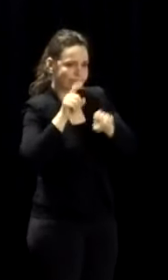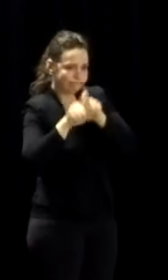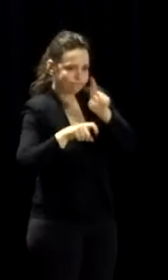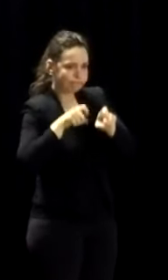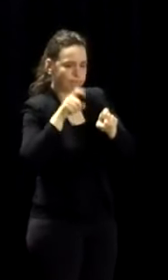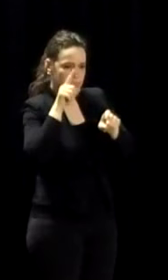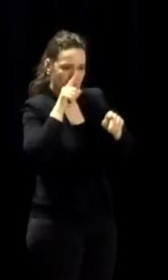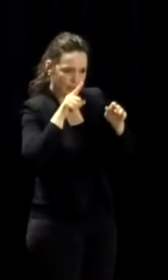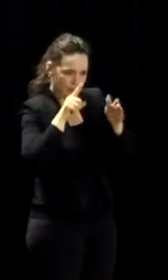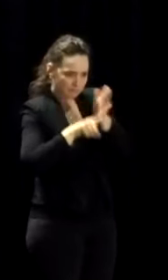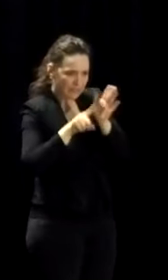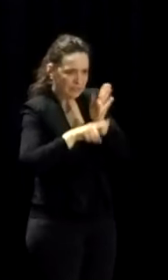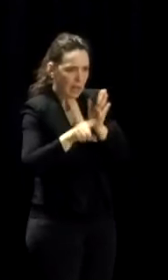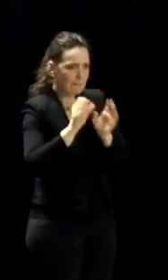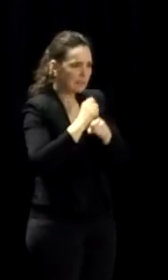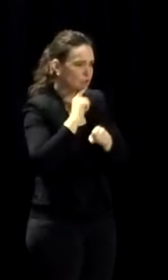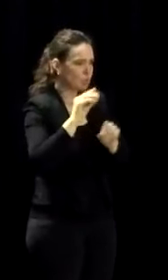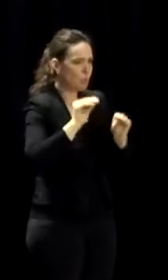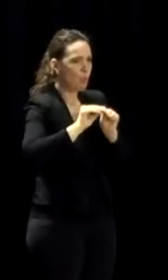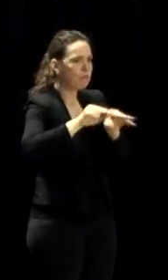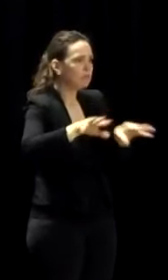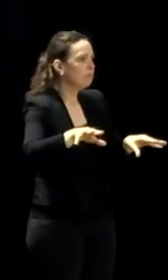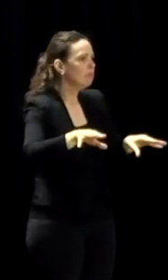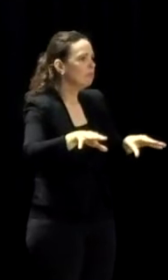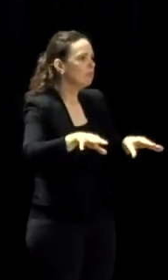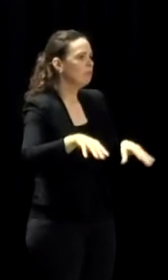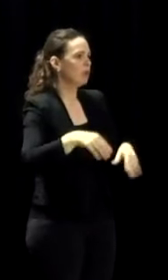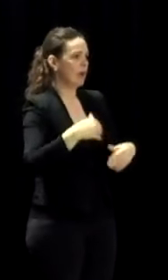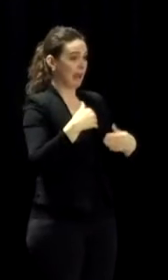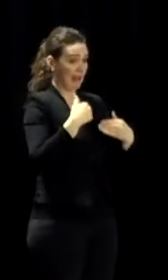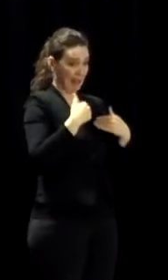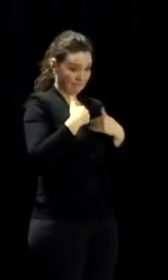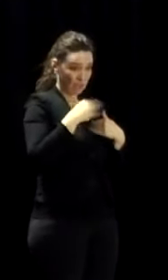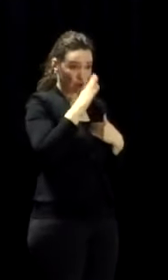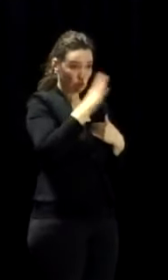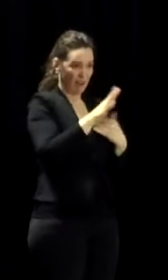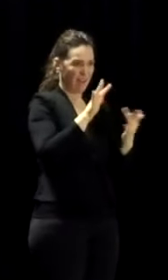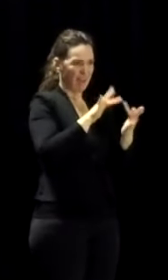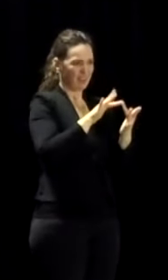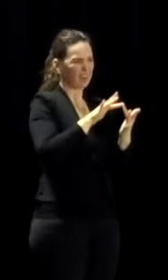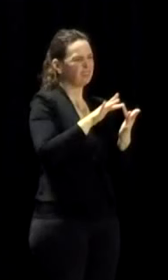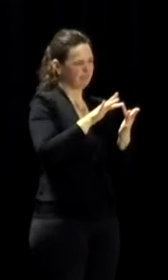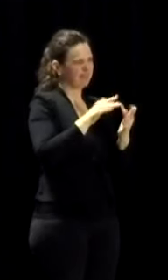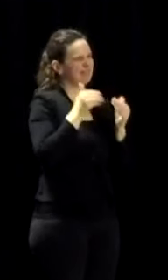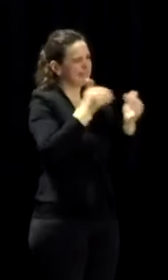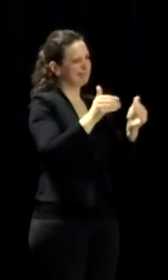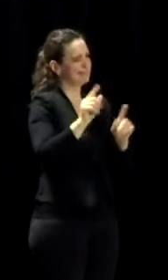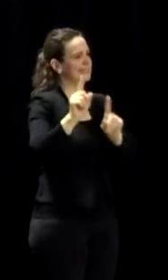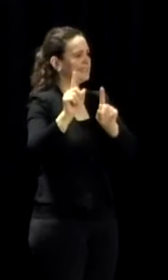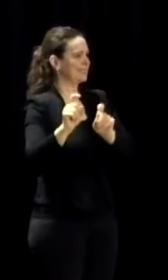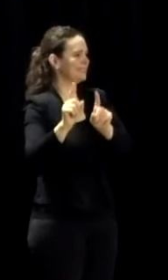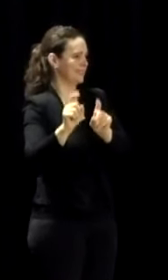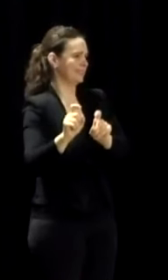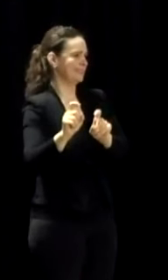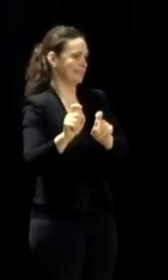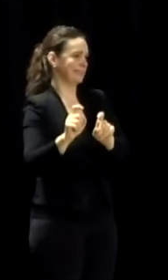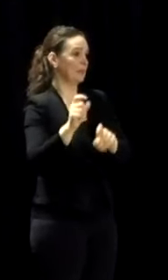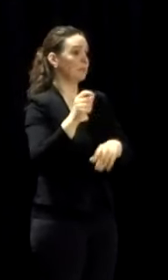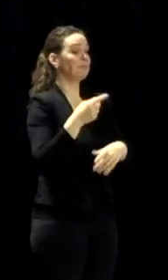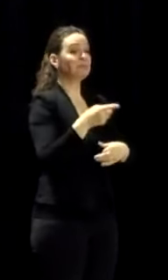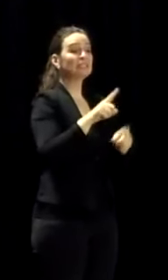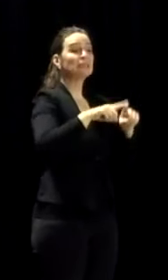see any direct contact that they had with people, looking at their job duties, and then try to